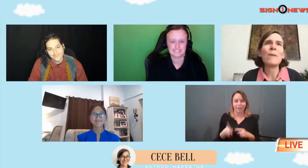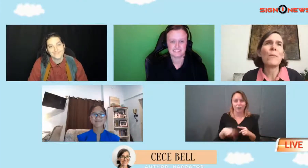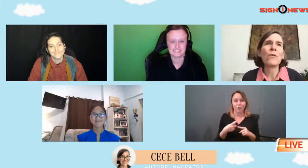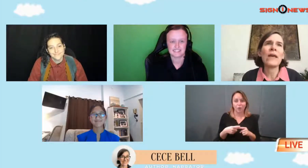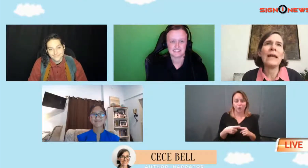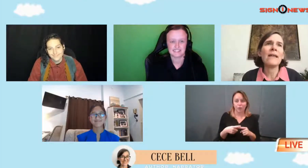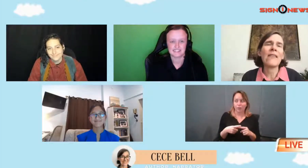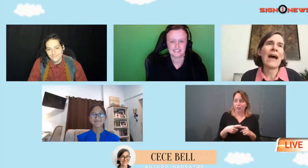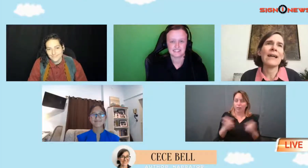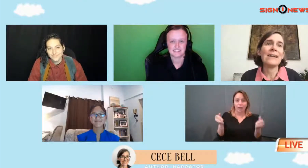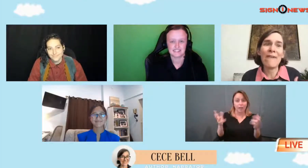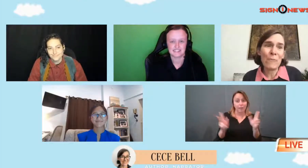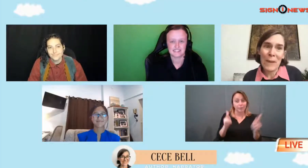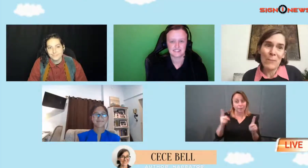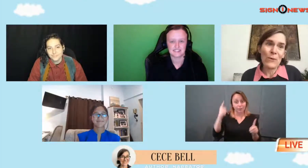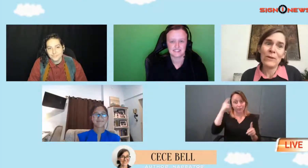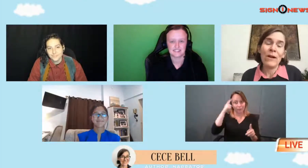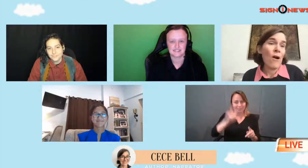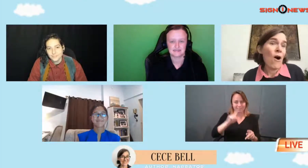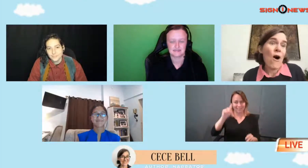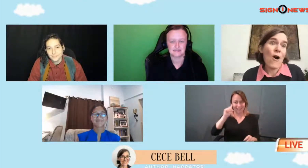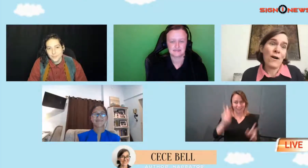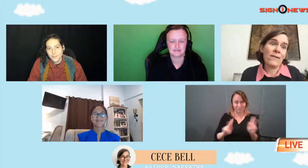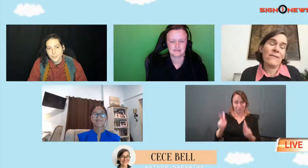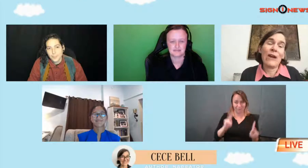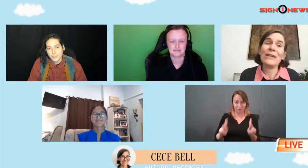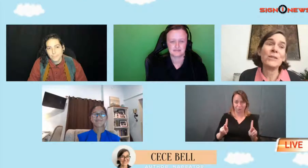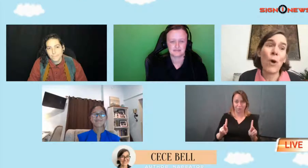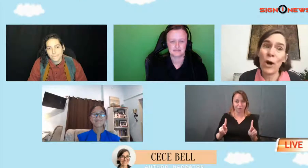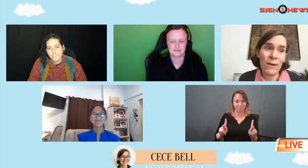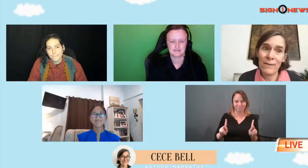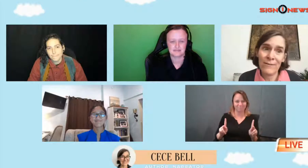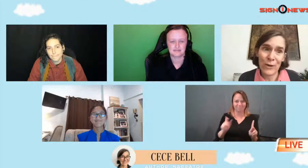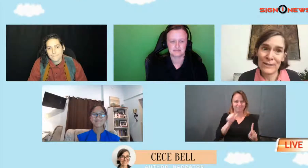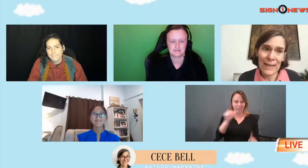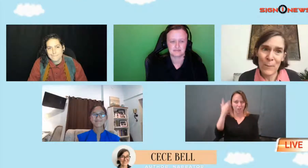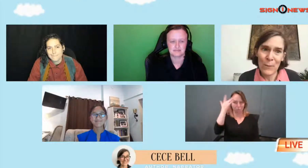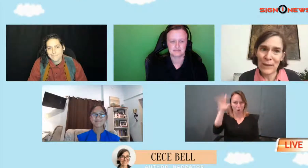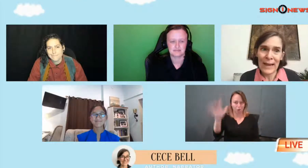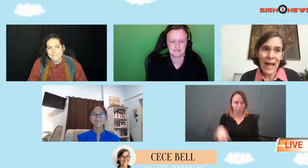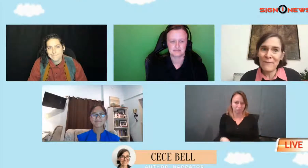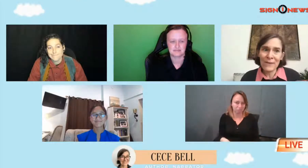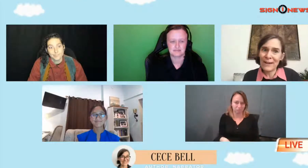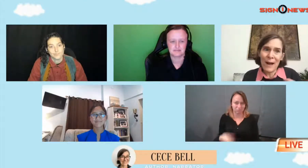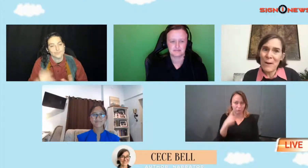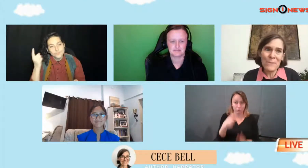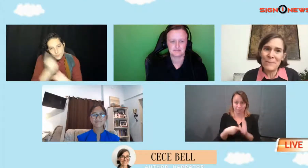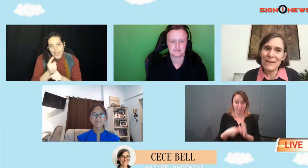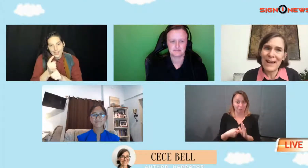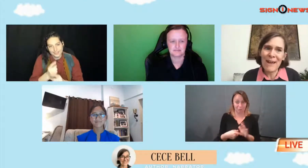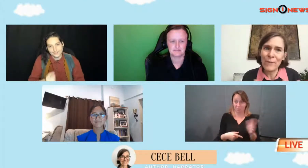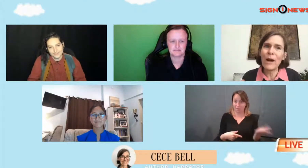a lot of people think that deaf people aren't very smart, for example, and I've